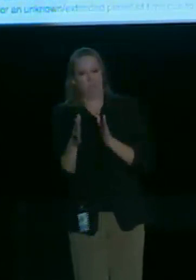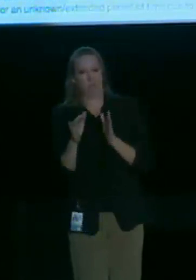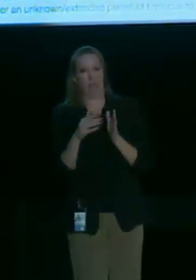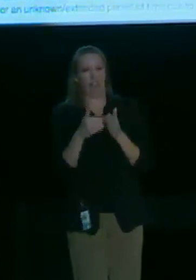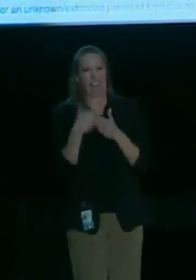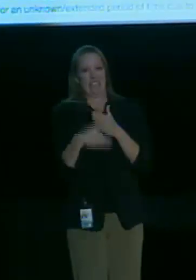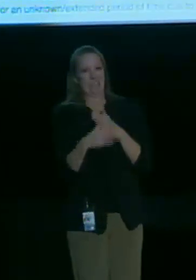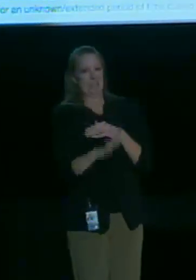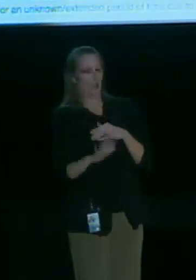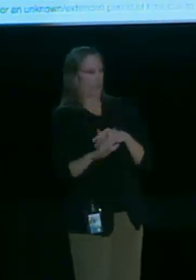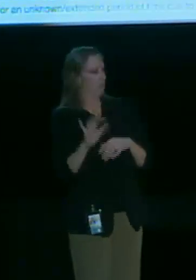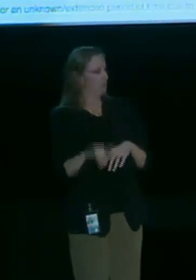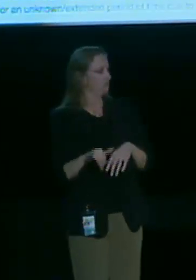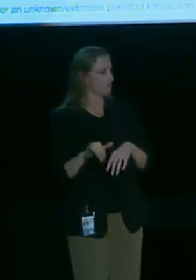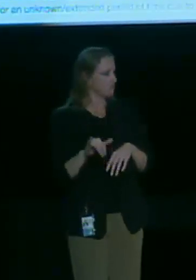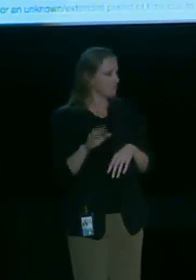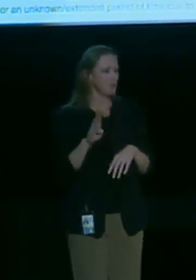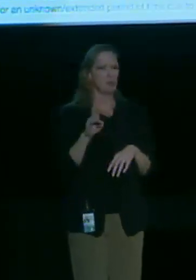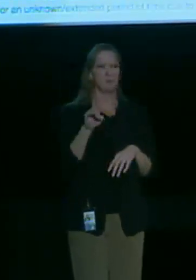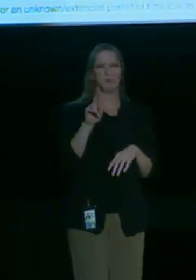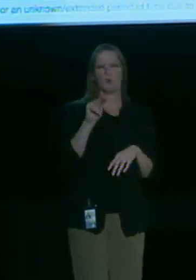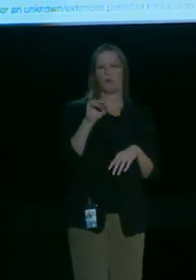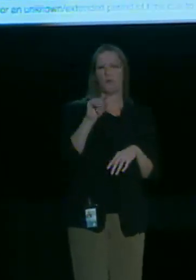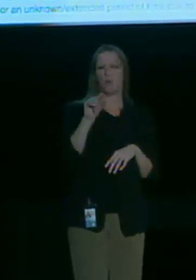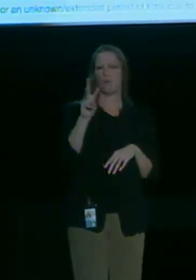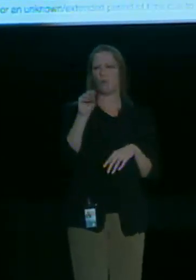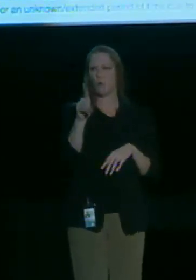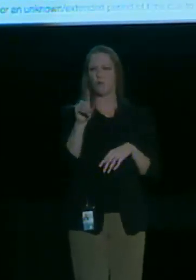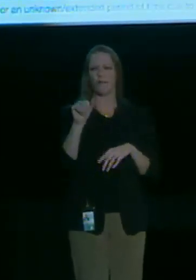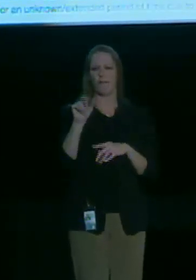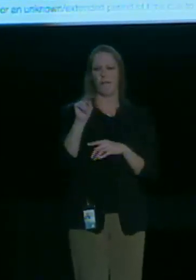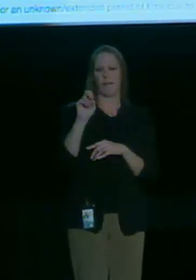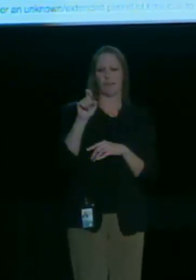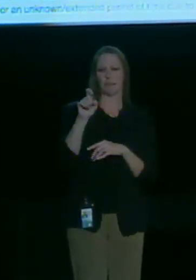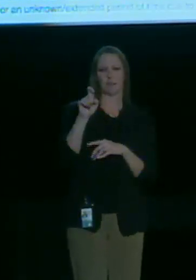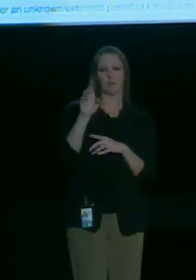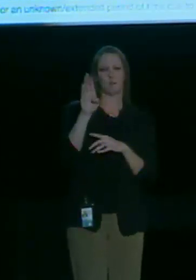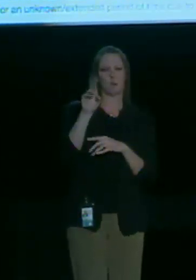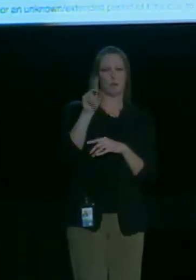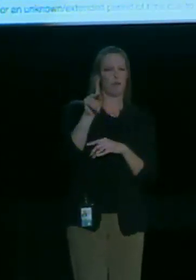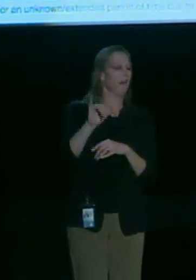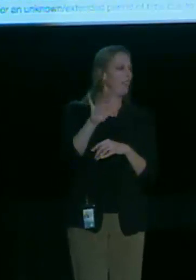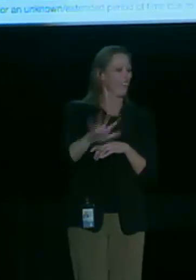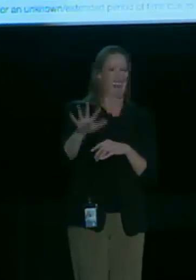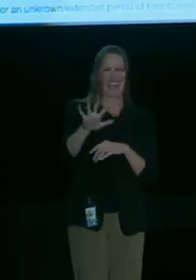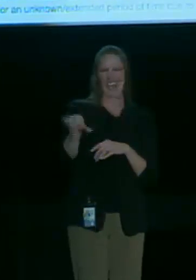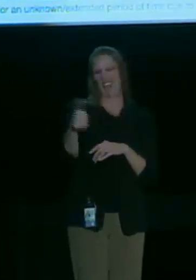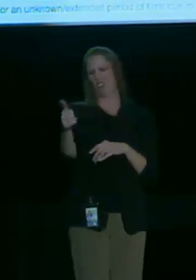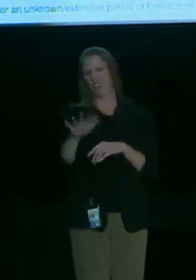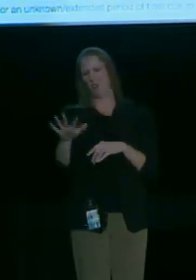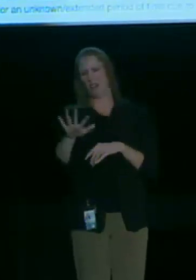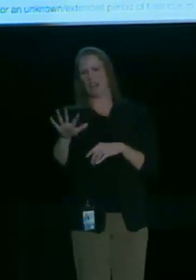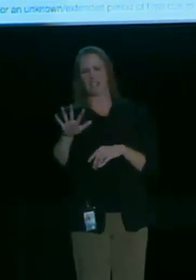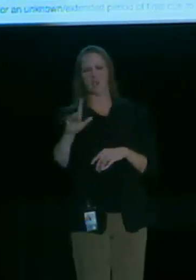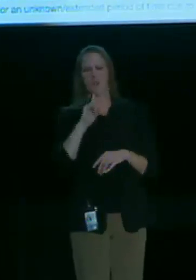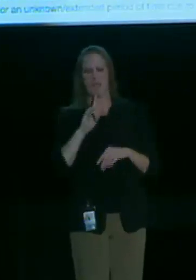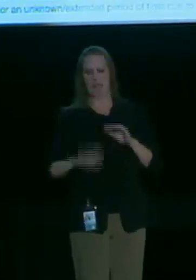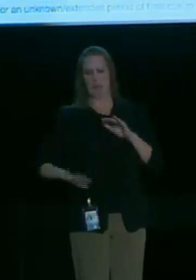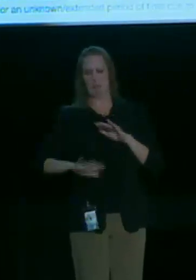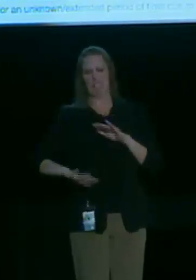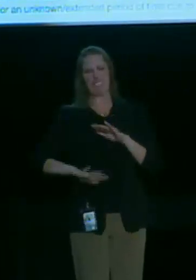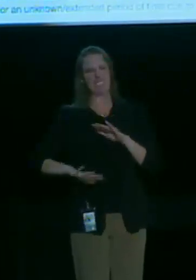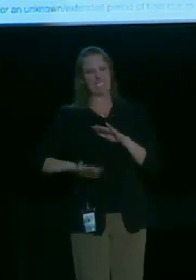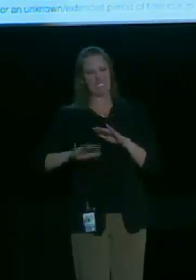is Burnham Wood, Ennisbrook, and the areas that are at the base of